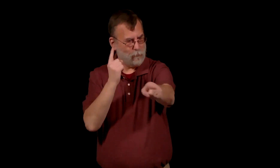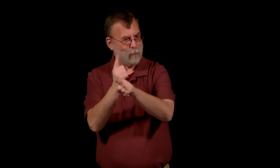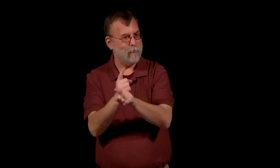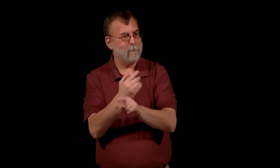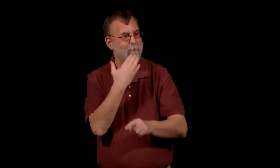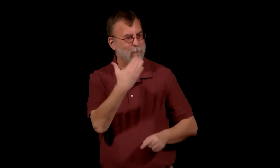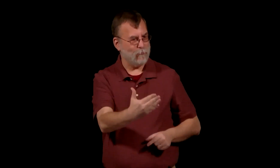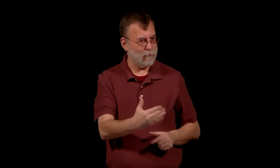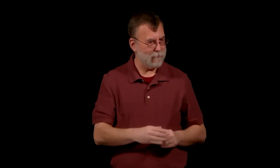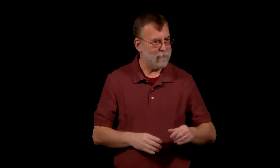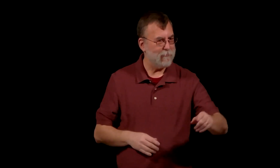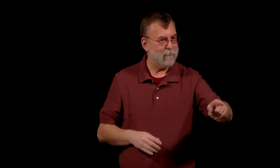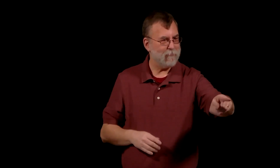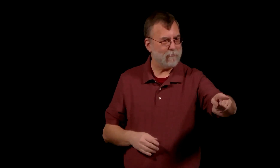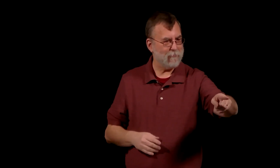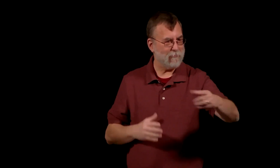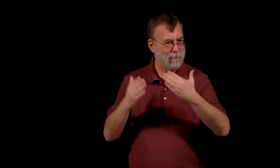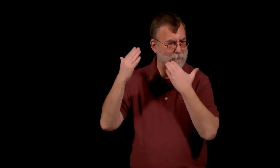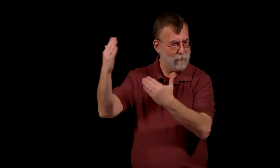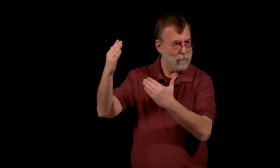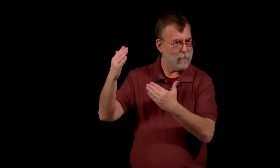for shelter, right?